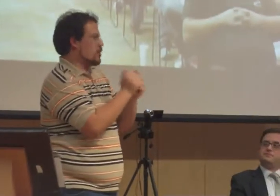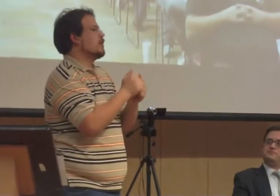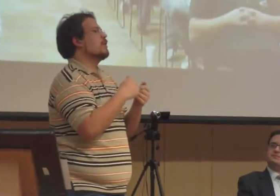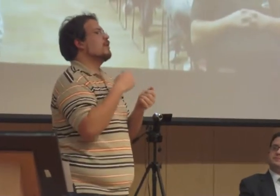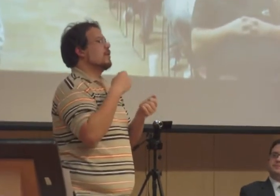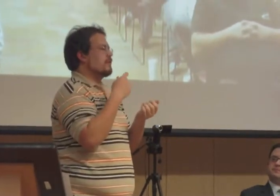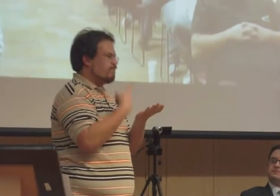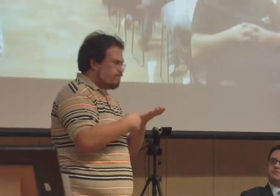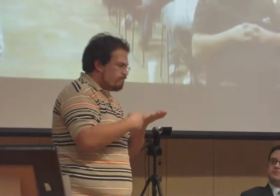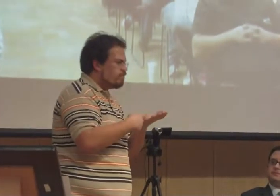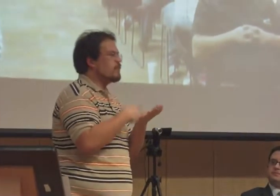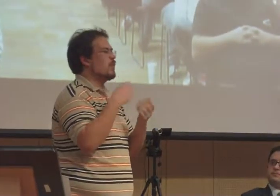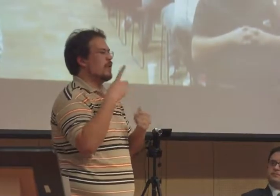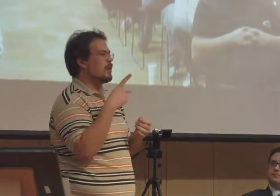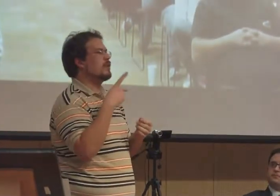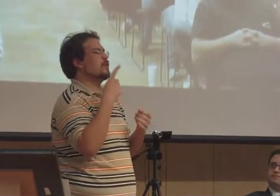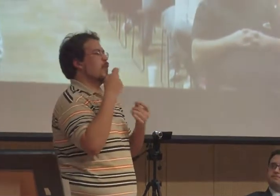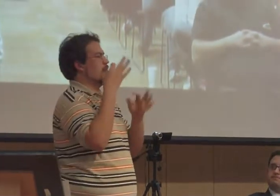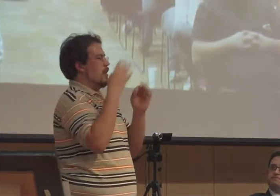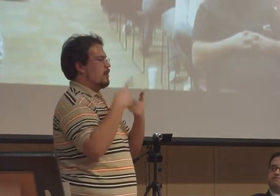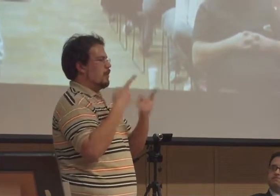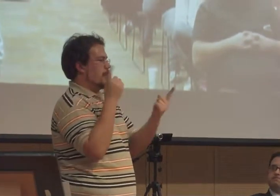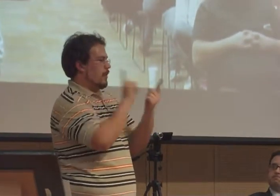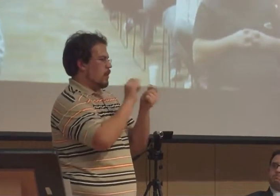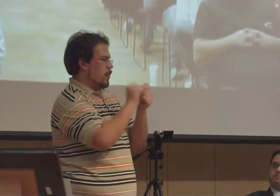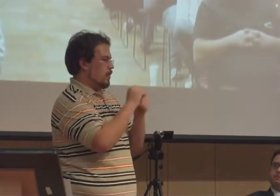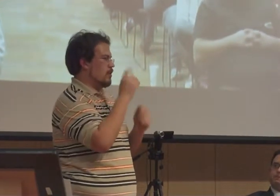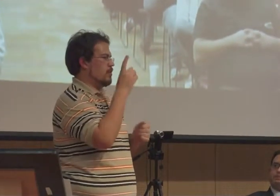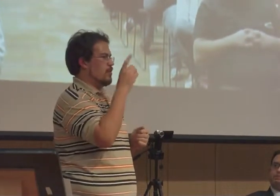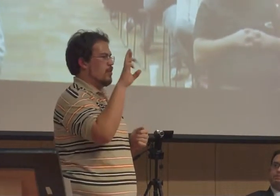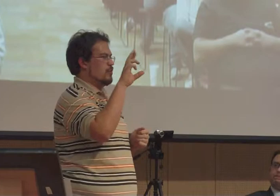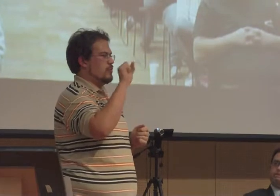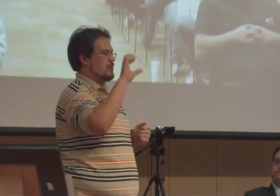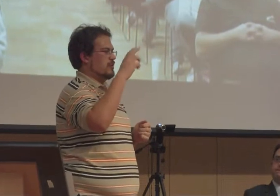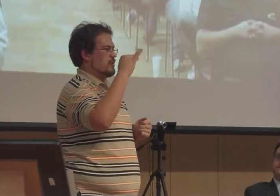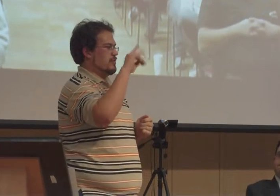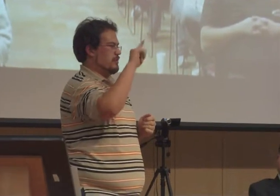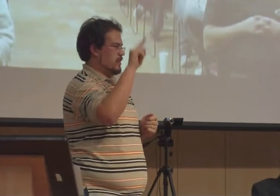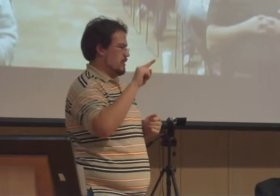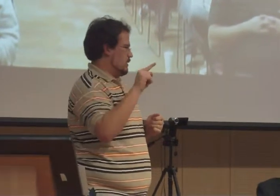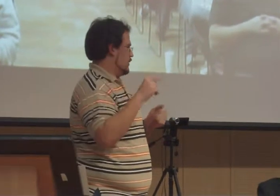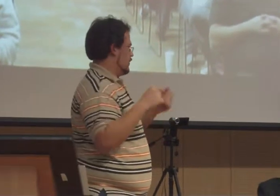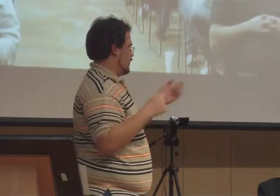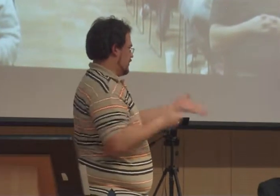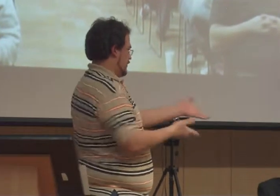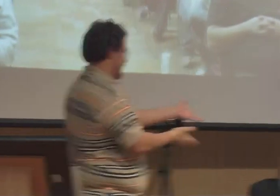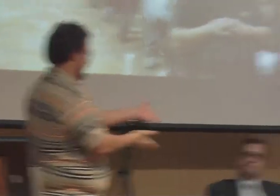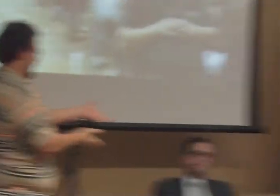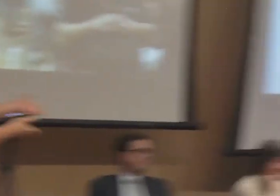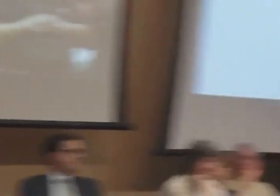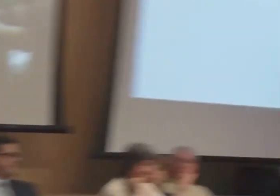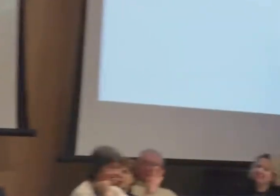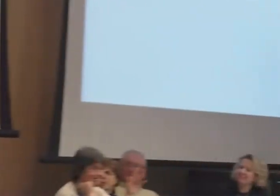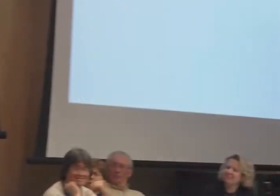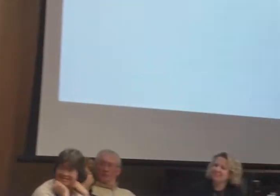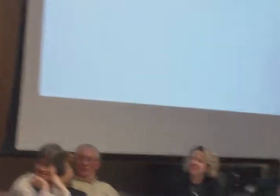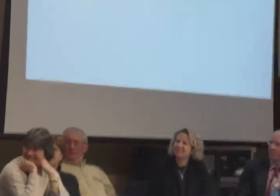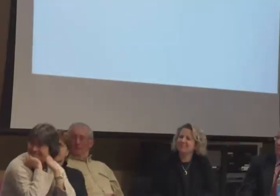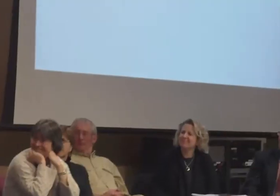Both decided to work together and really talk about how we can solve these issues. And they also met